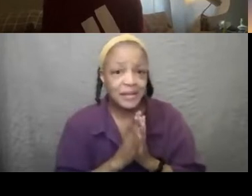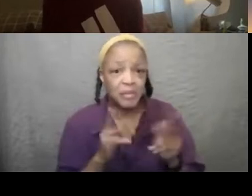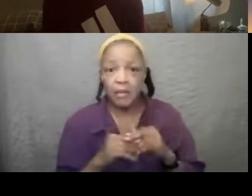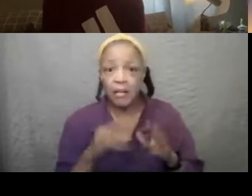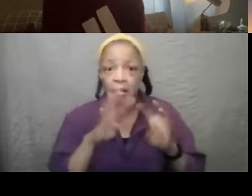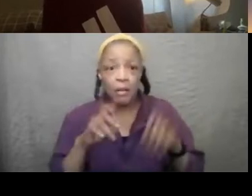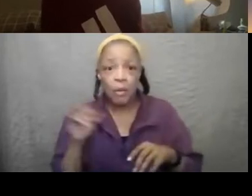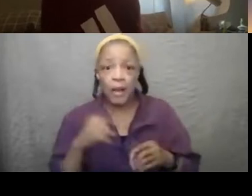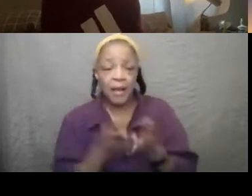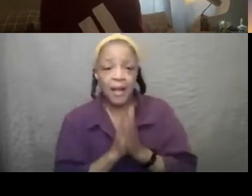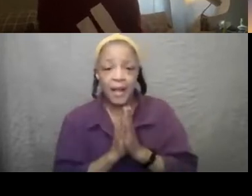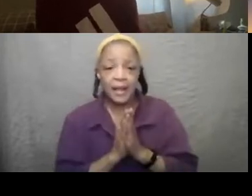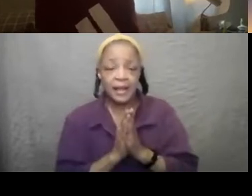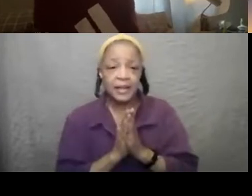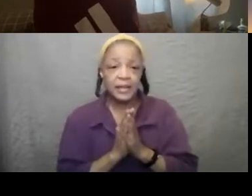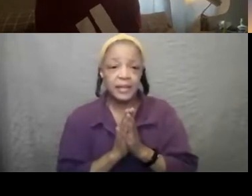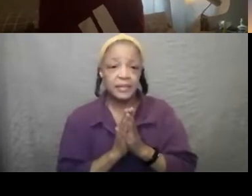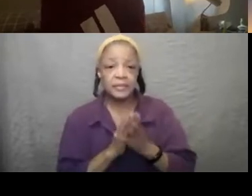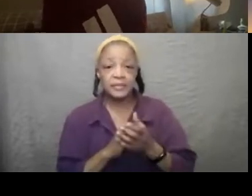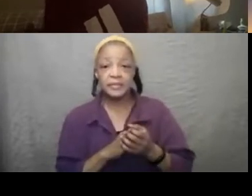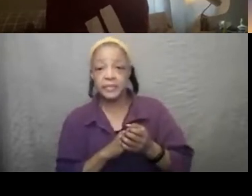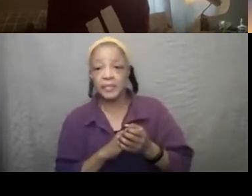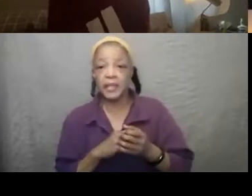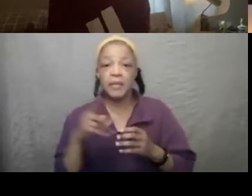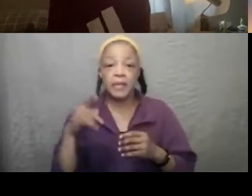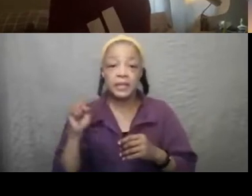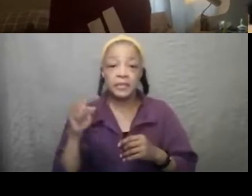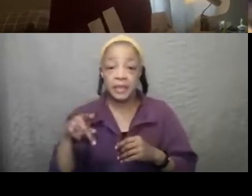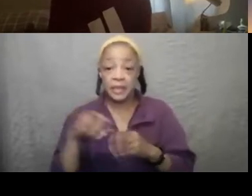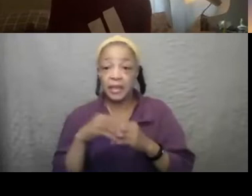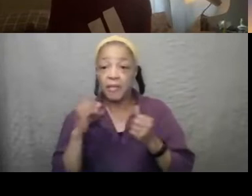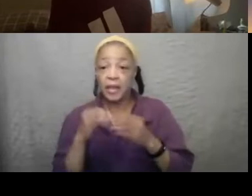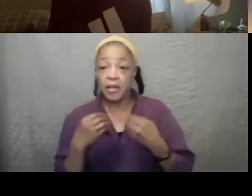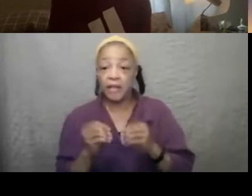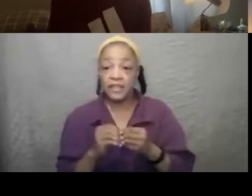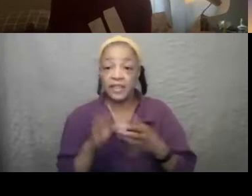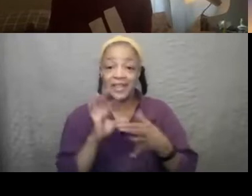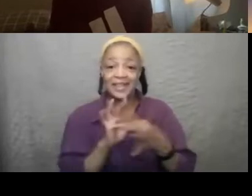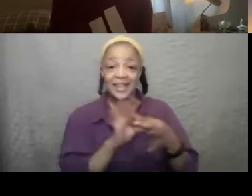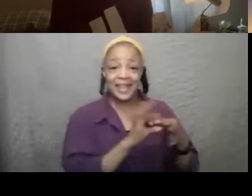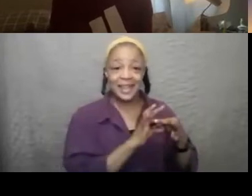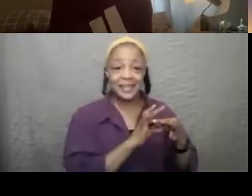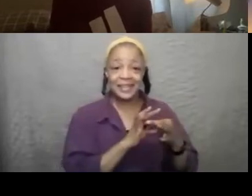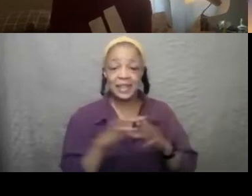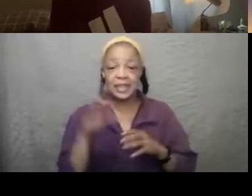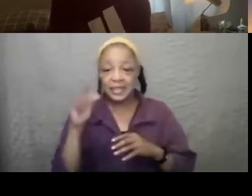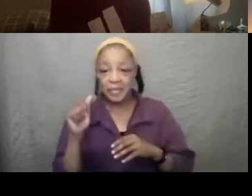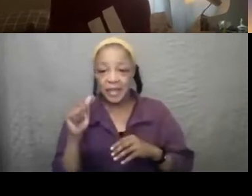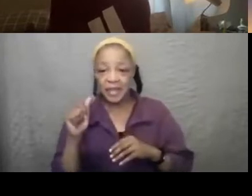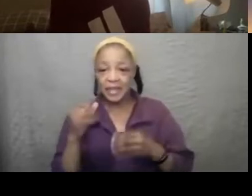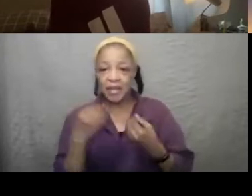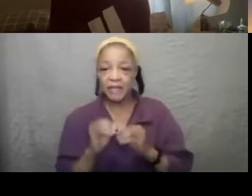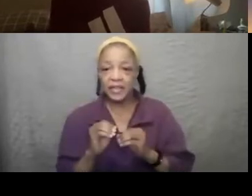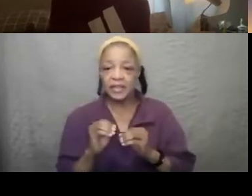here. There's DSP, there's our office, and there are many, many links on all our websites and Disability Lab, everywhere else, to try and